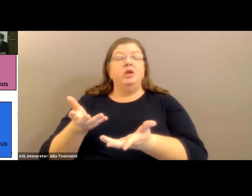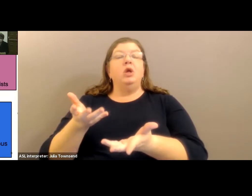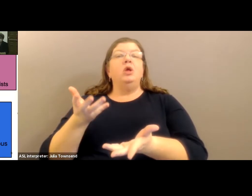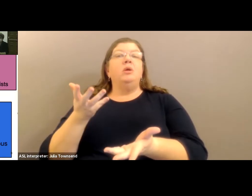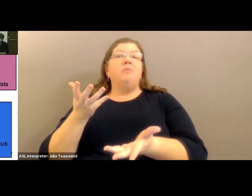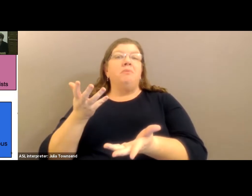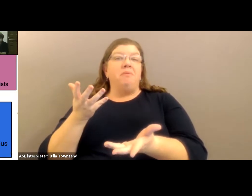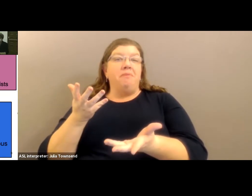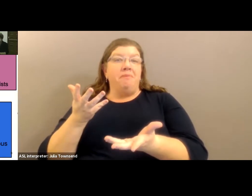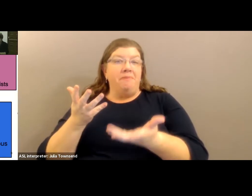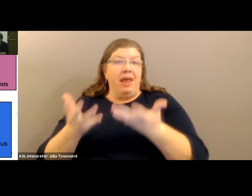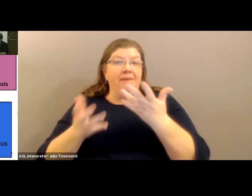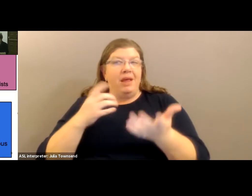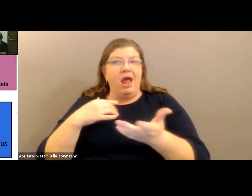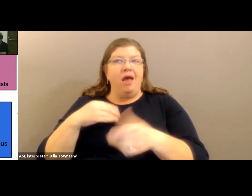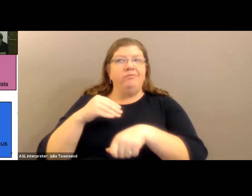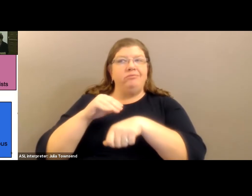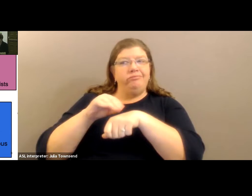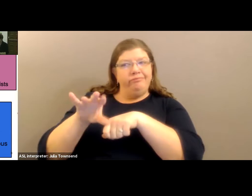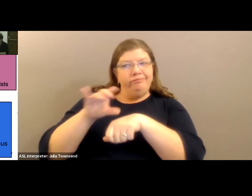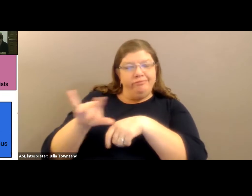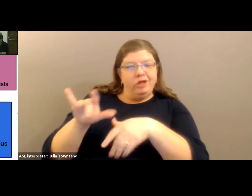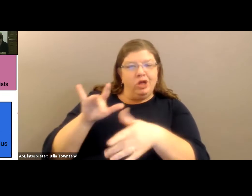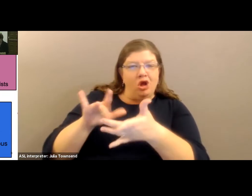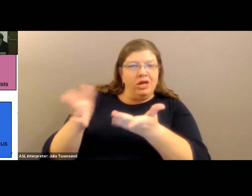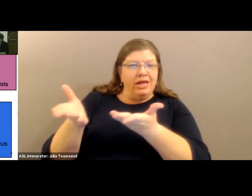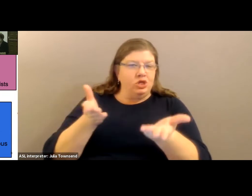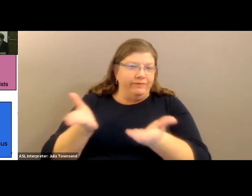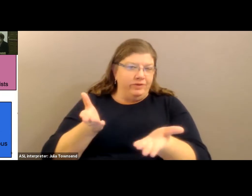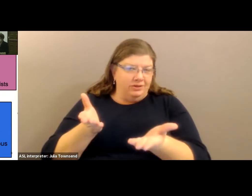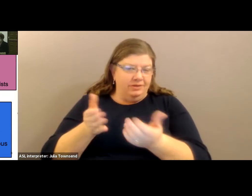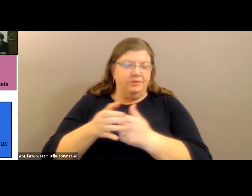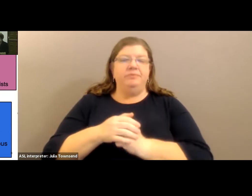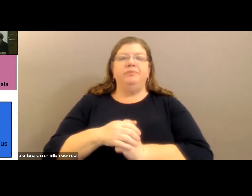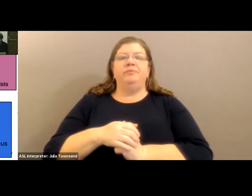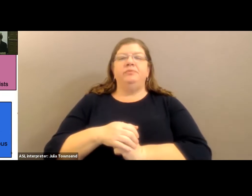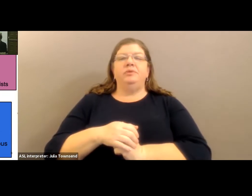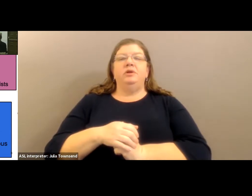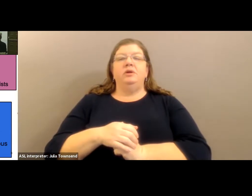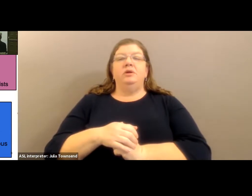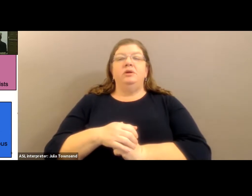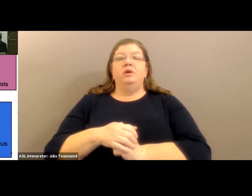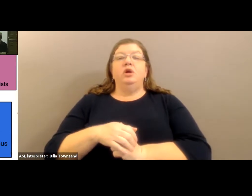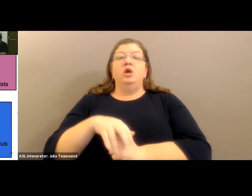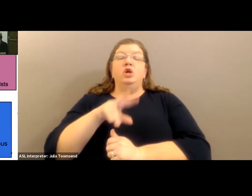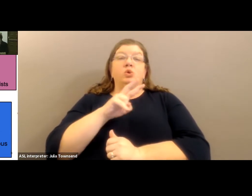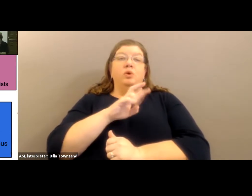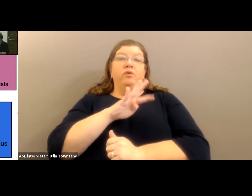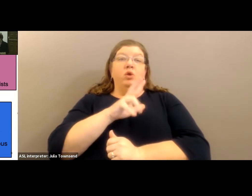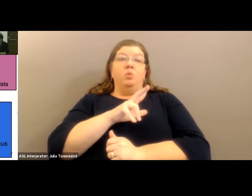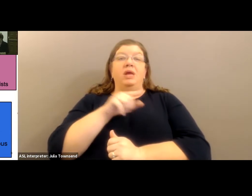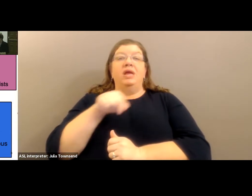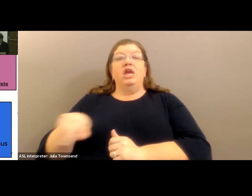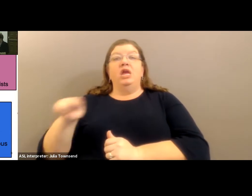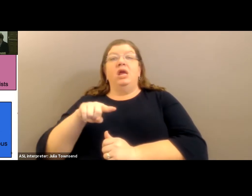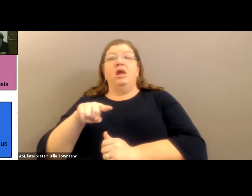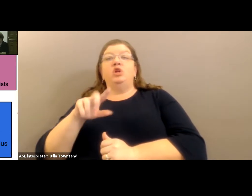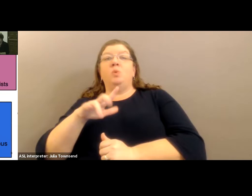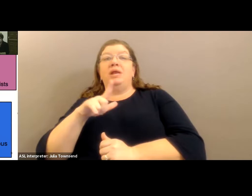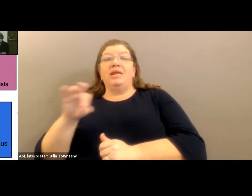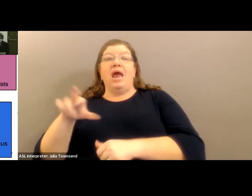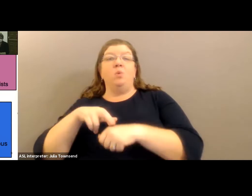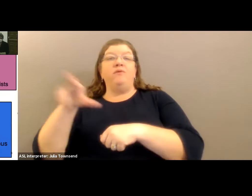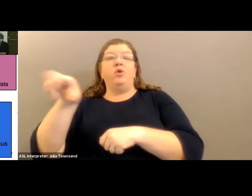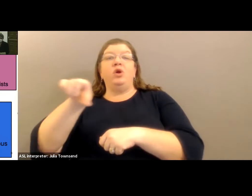there's usually a consultation service as well. 29 of those 243 students were referred off campus